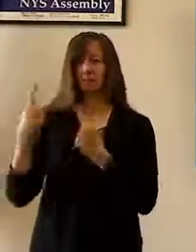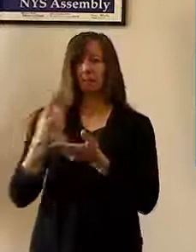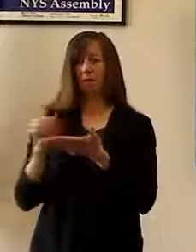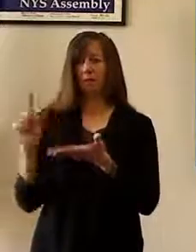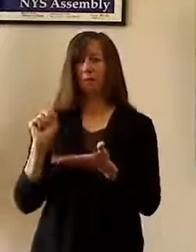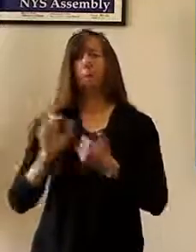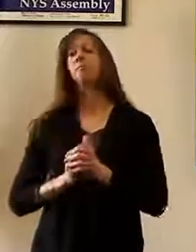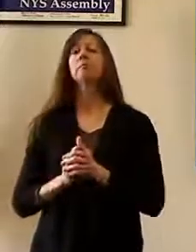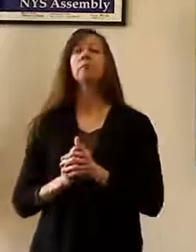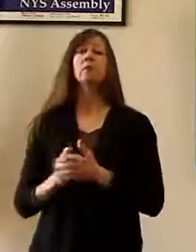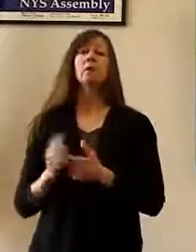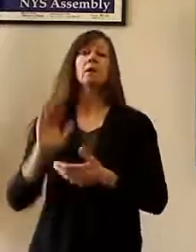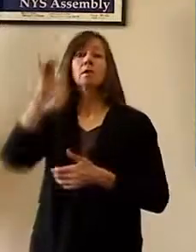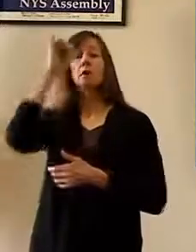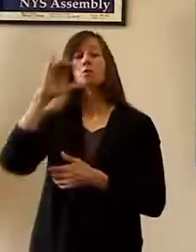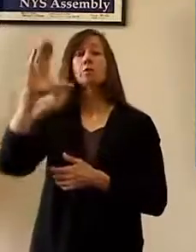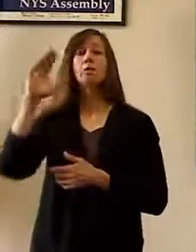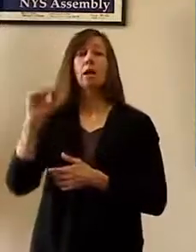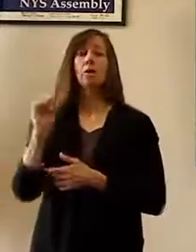is